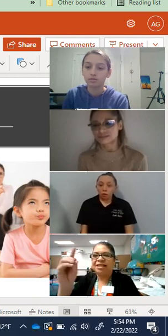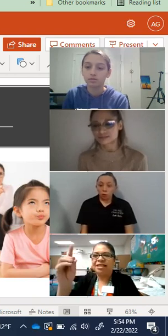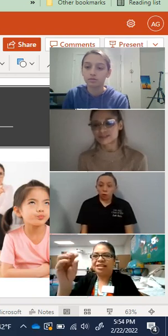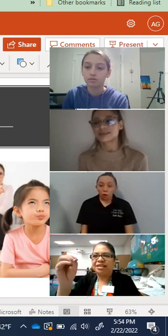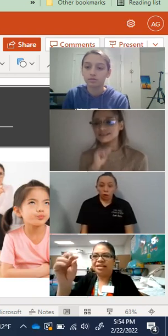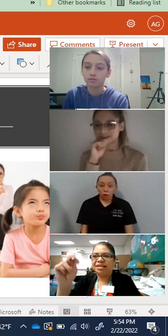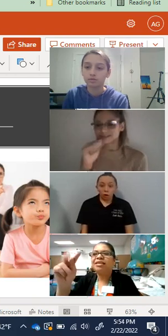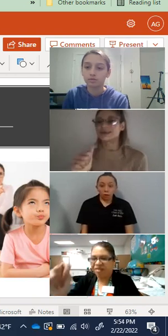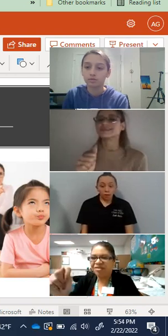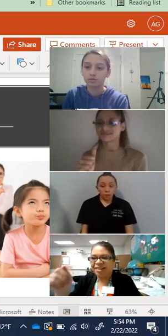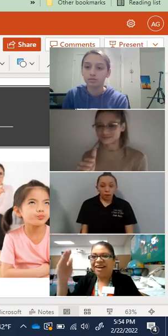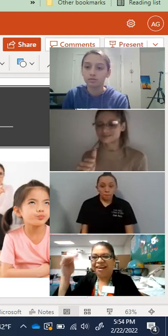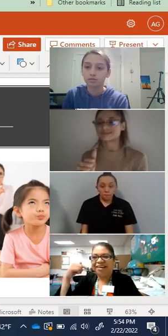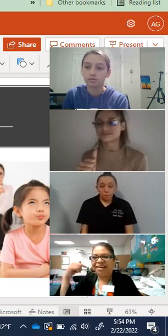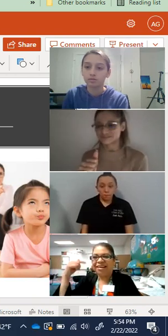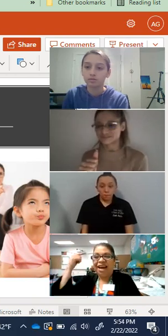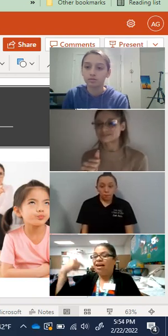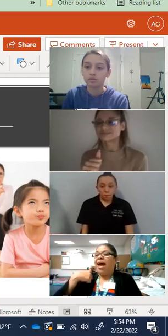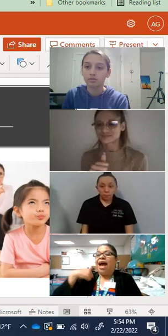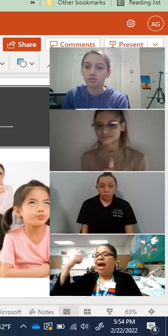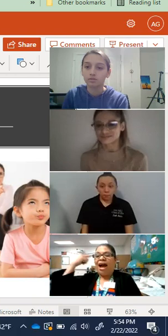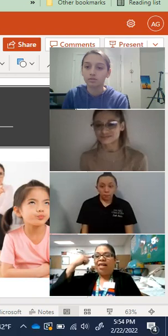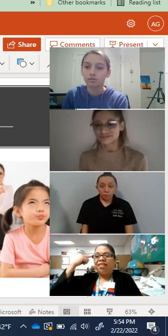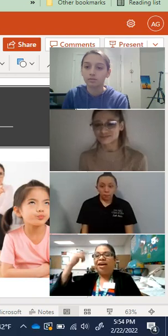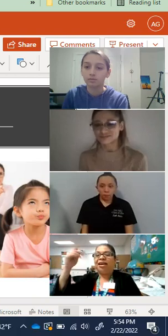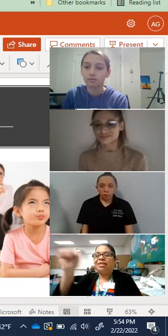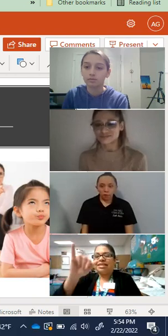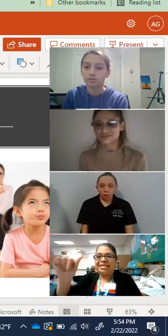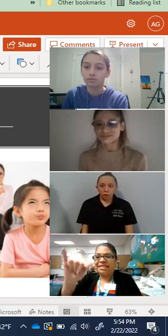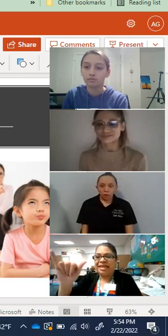not and don't are the same thing.